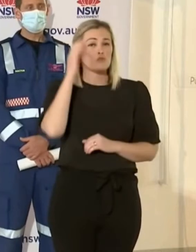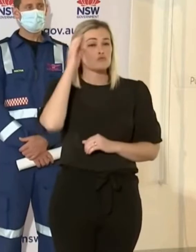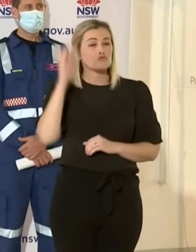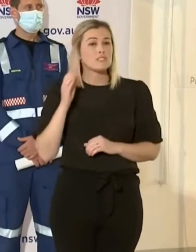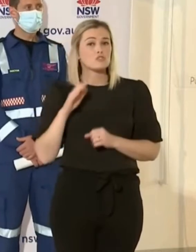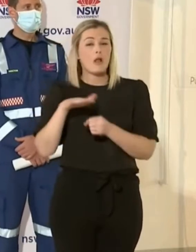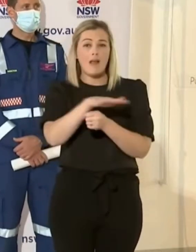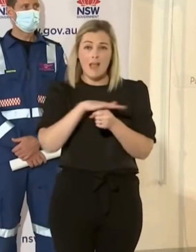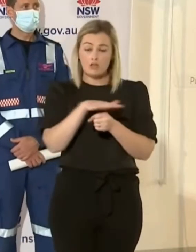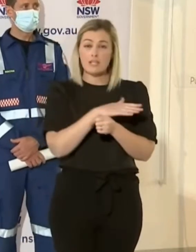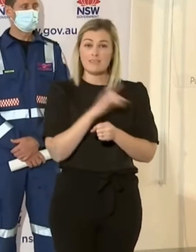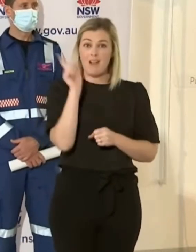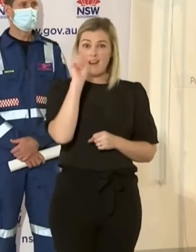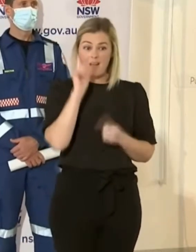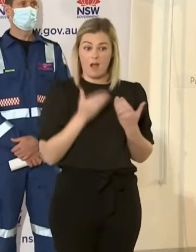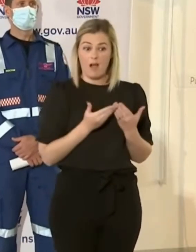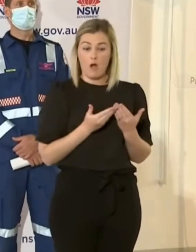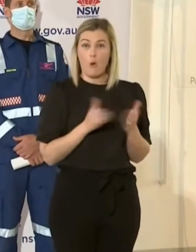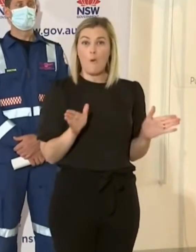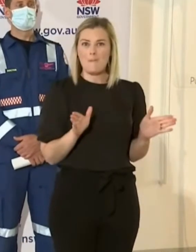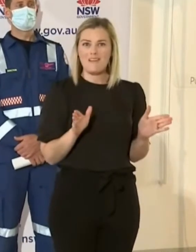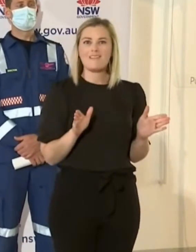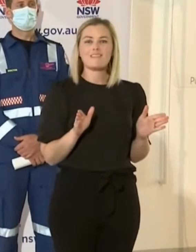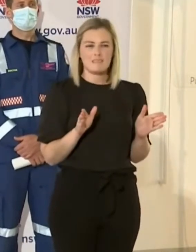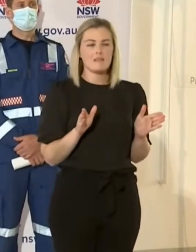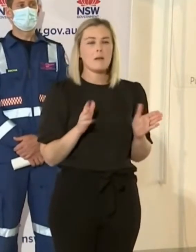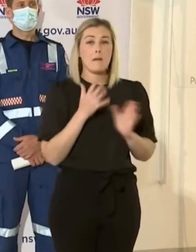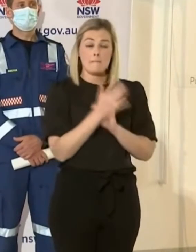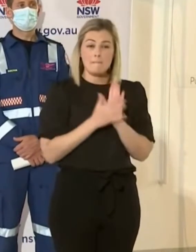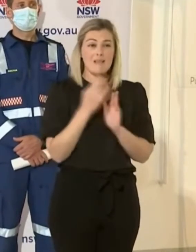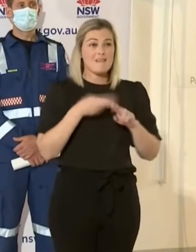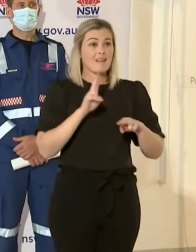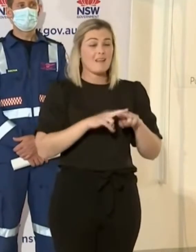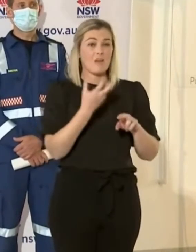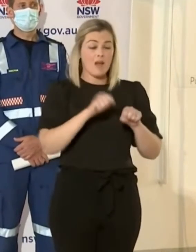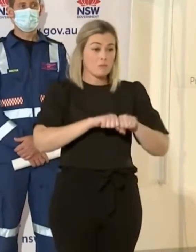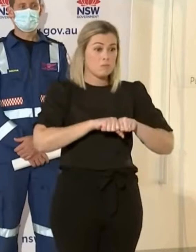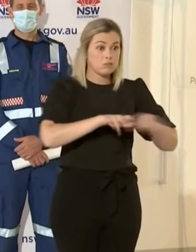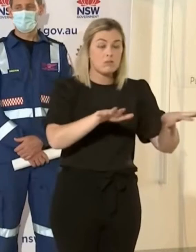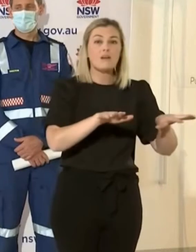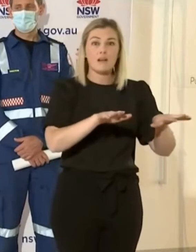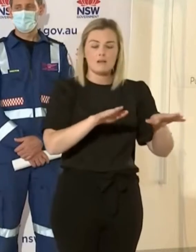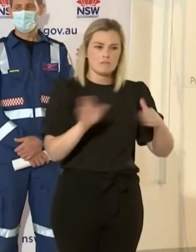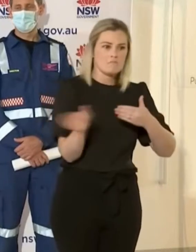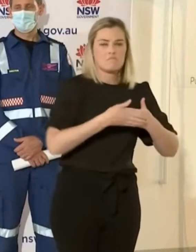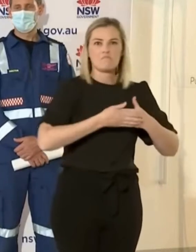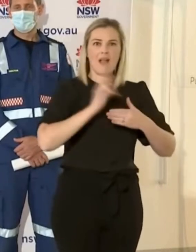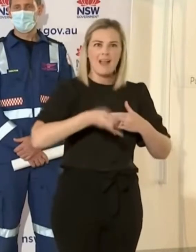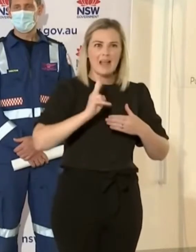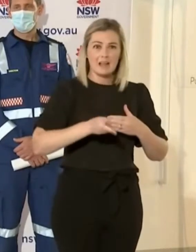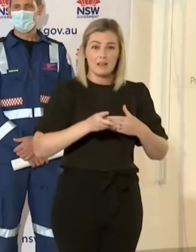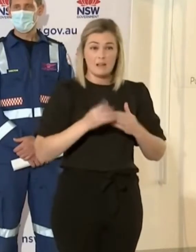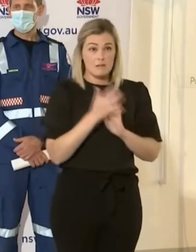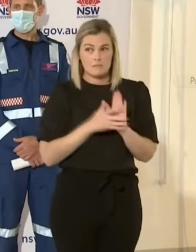returned? Pardon? And how quickly can they be returned, and how closely is that being monitored? Very closely monitored.